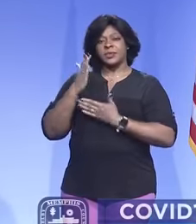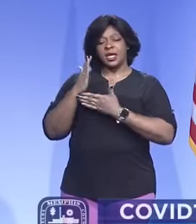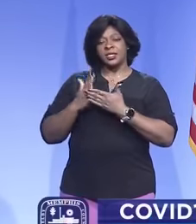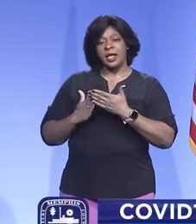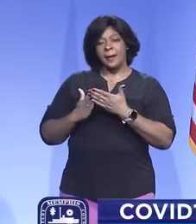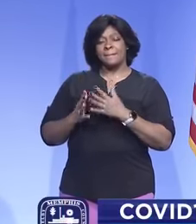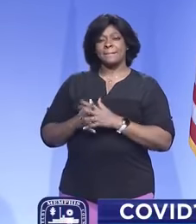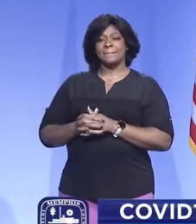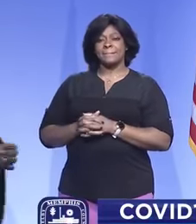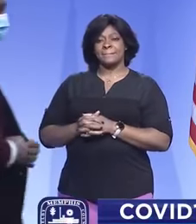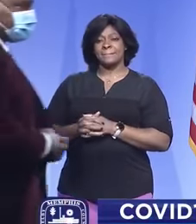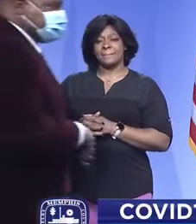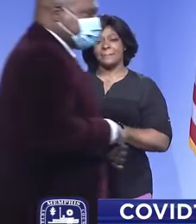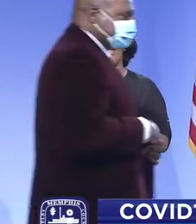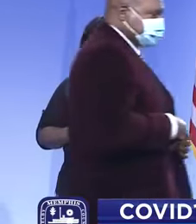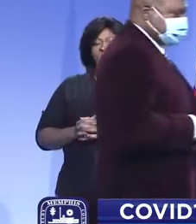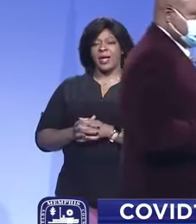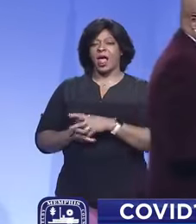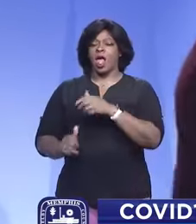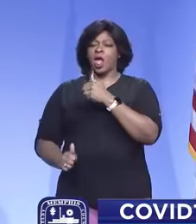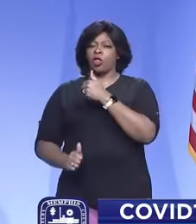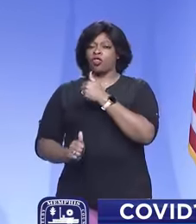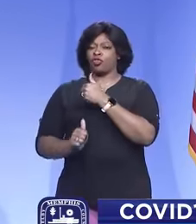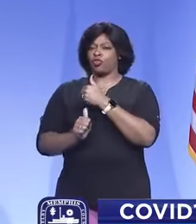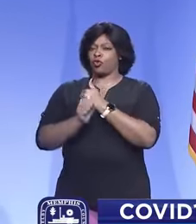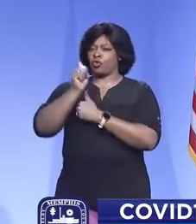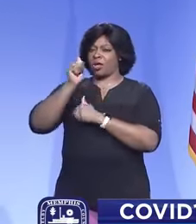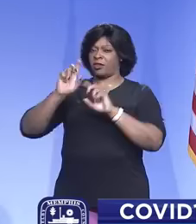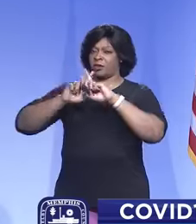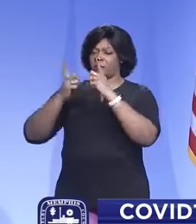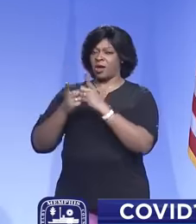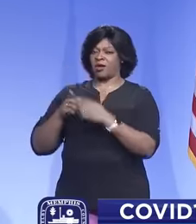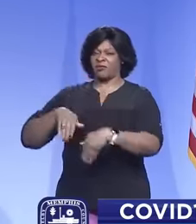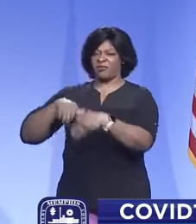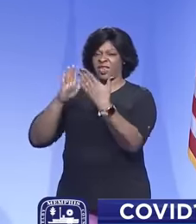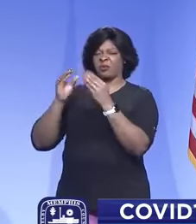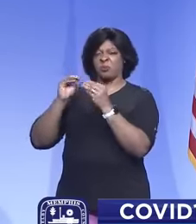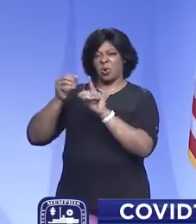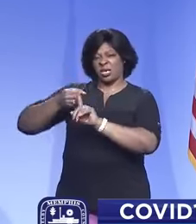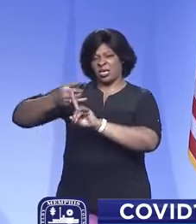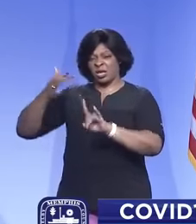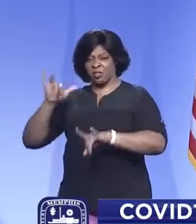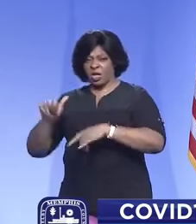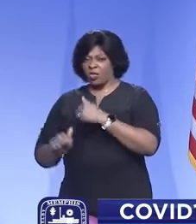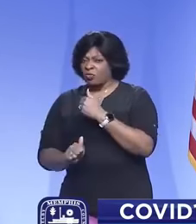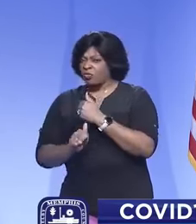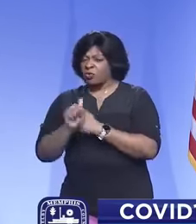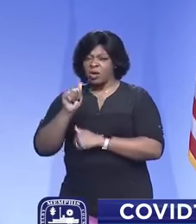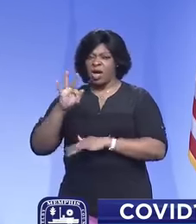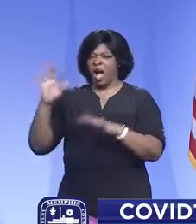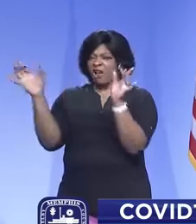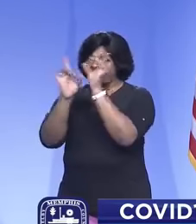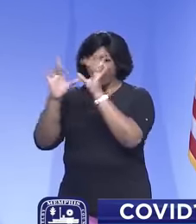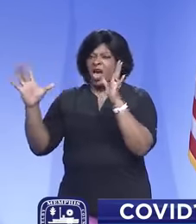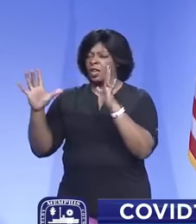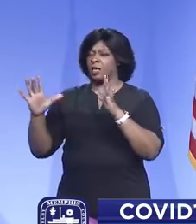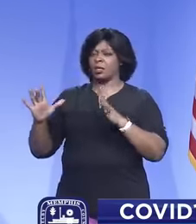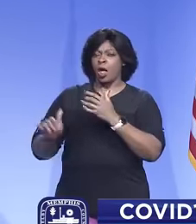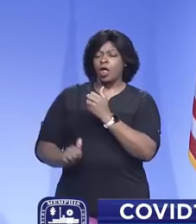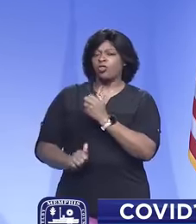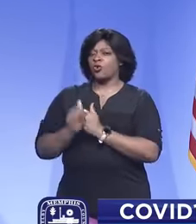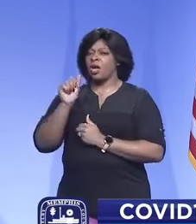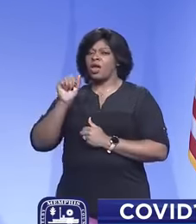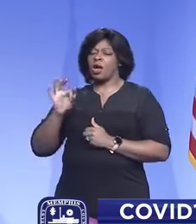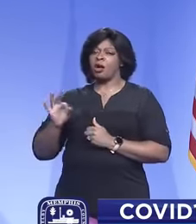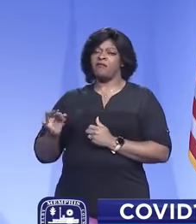the threats that the department has faced, just in a little more detail. Are these threats of violence? Are they threats